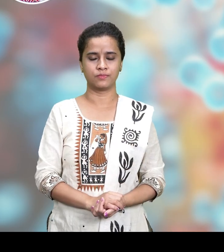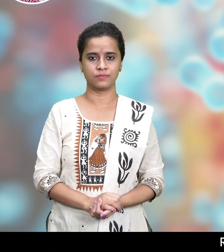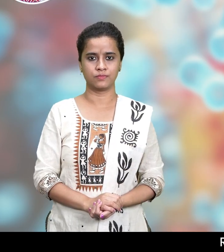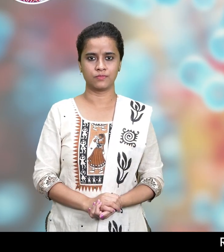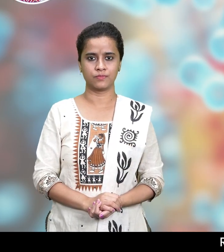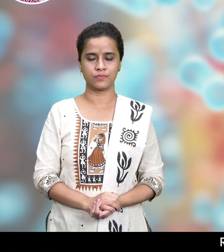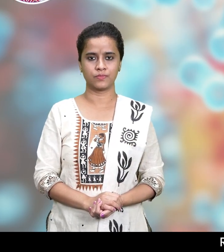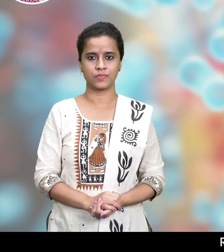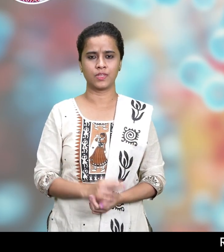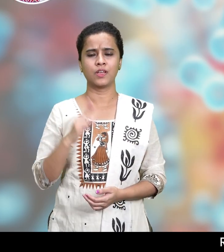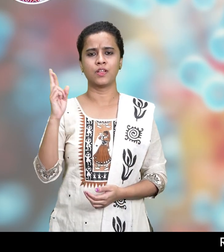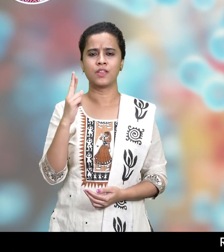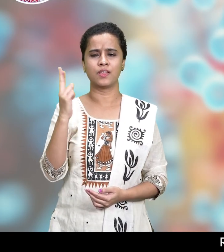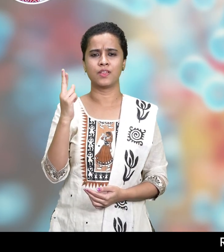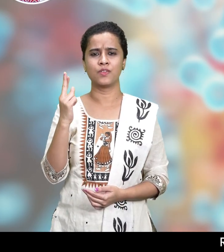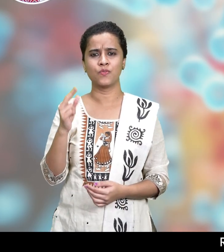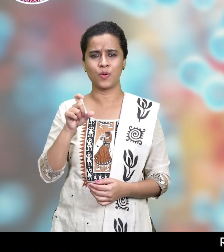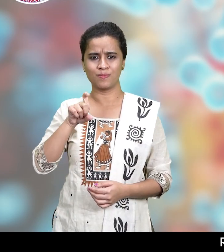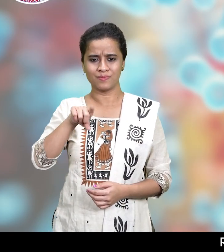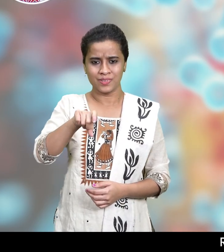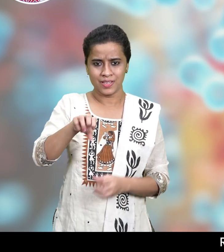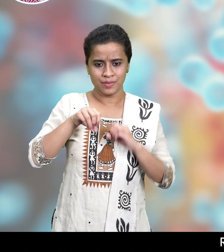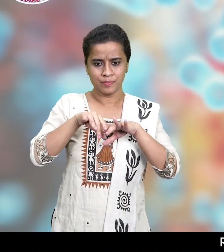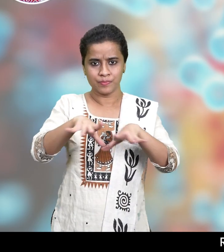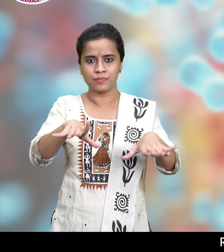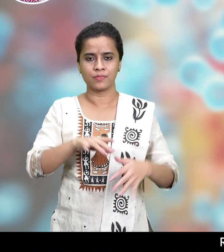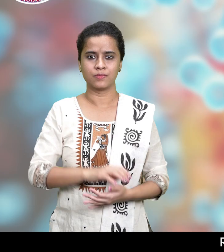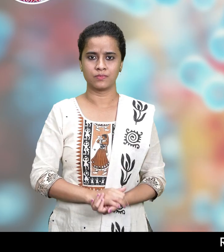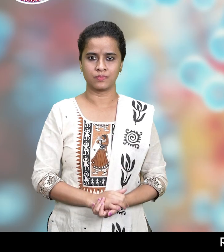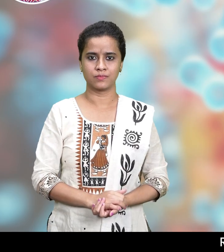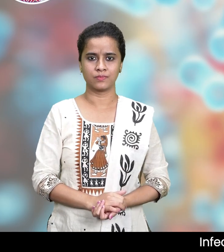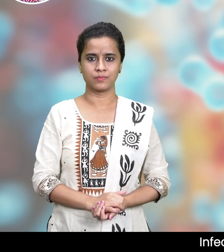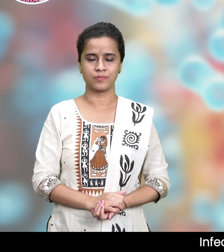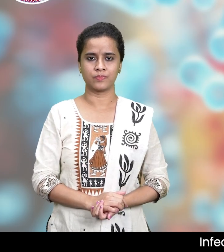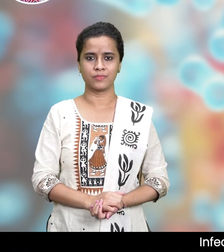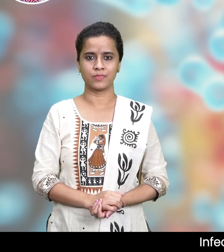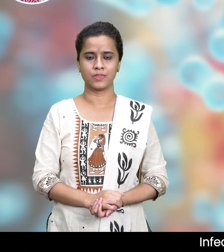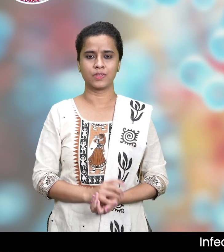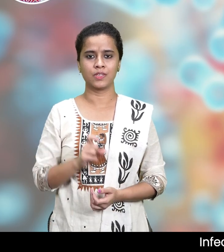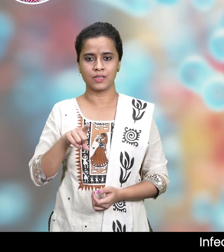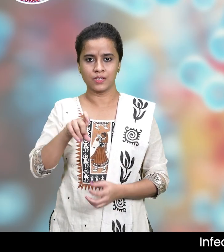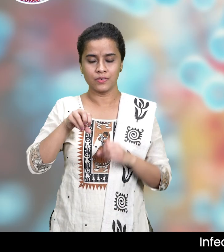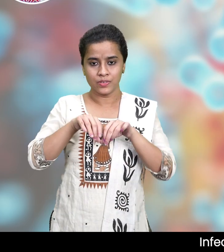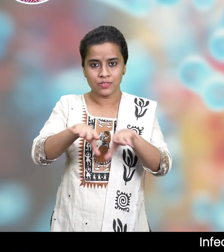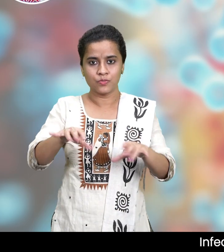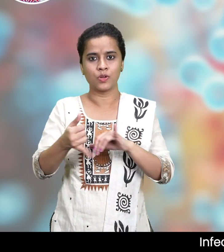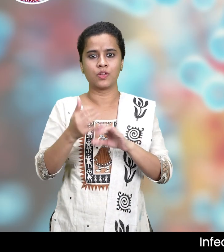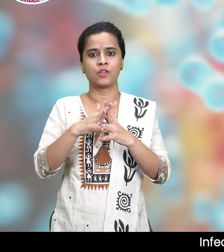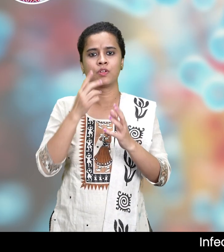Reasons for infection Infection for swine